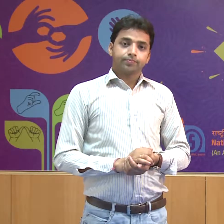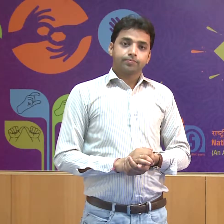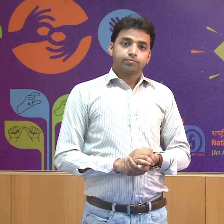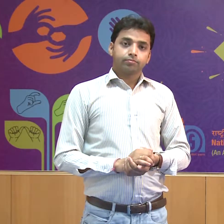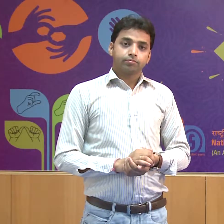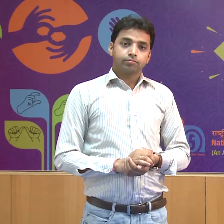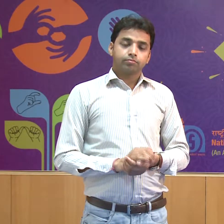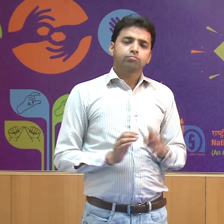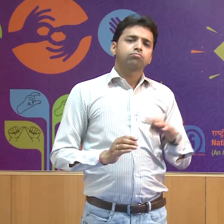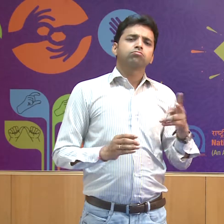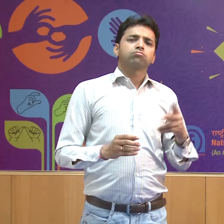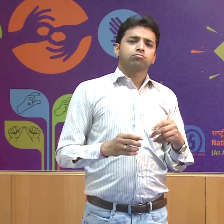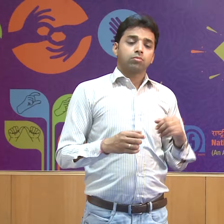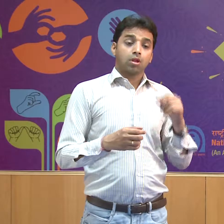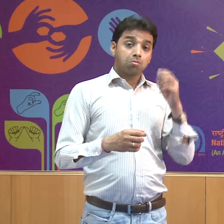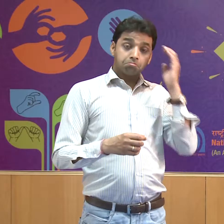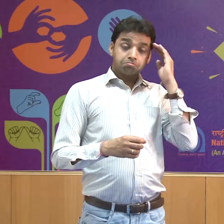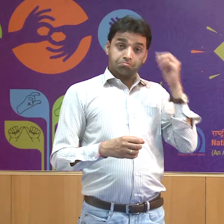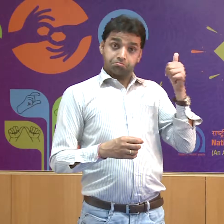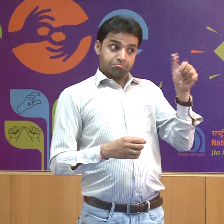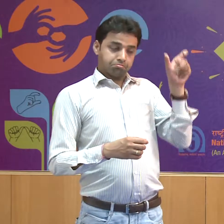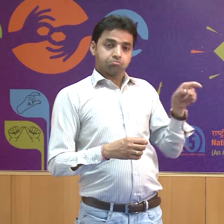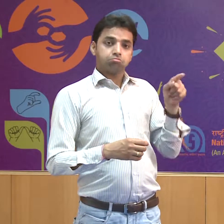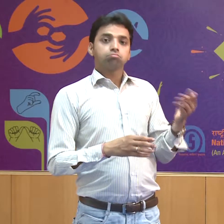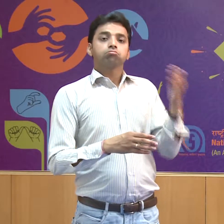Therefore, scholars and learned men from Iran,